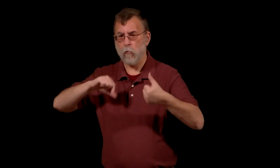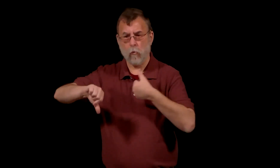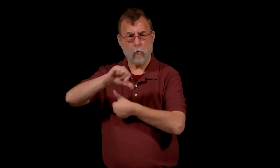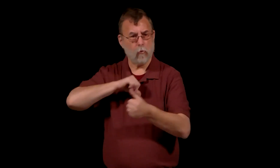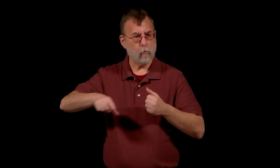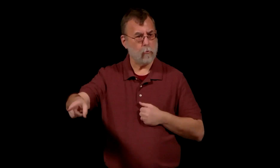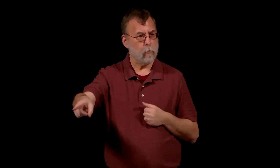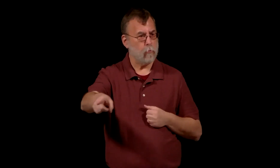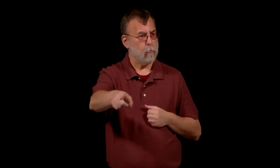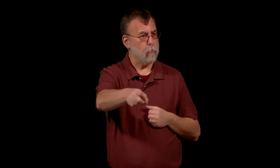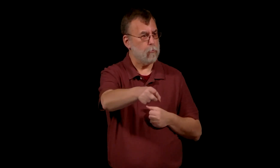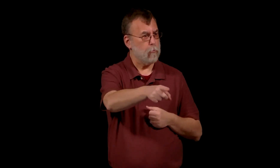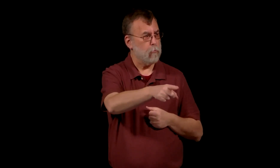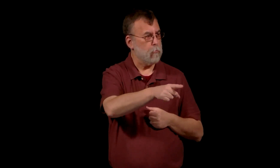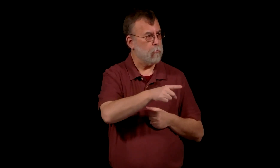And we cherish each other.